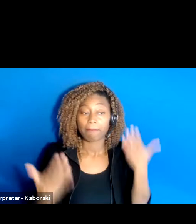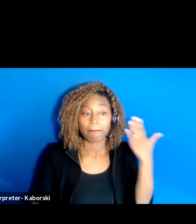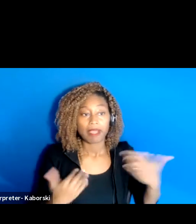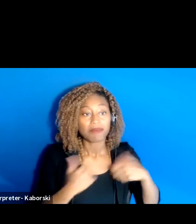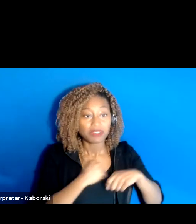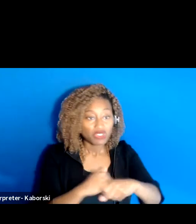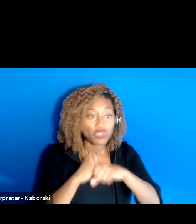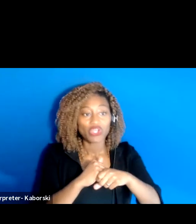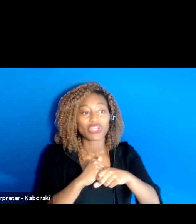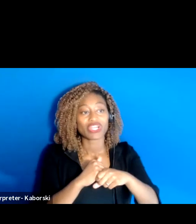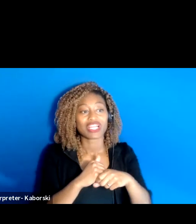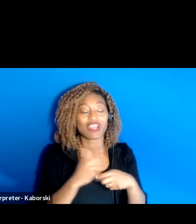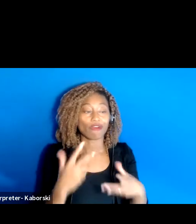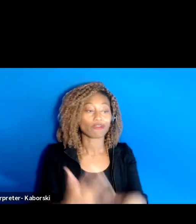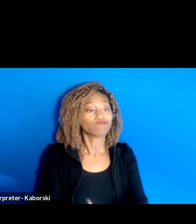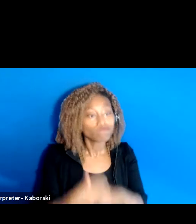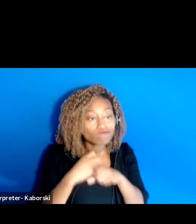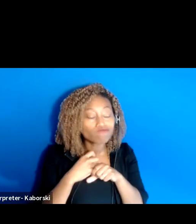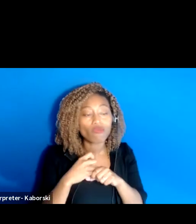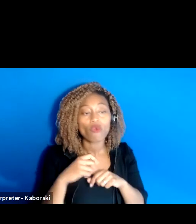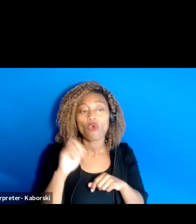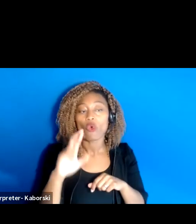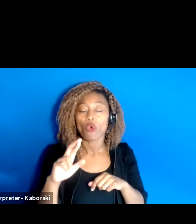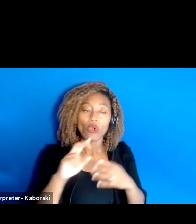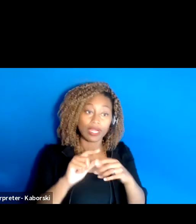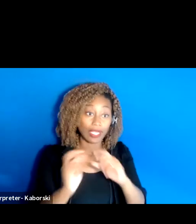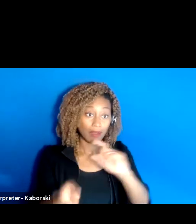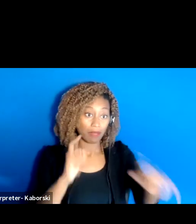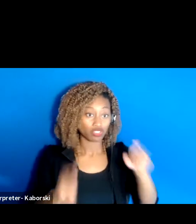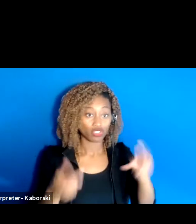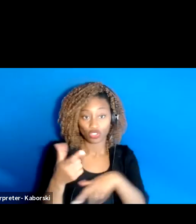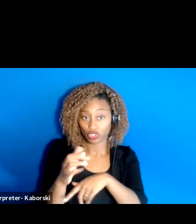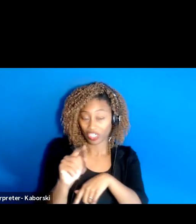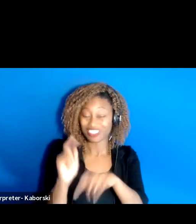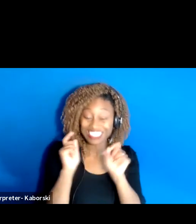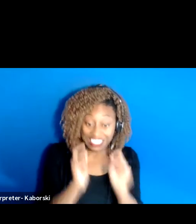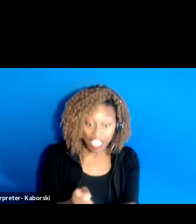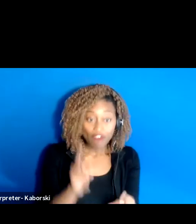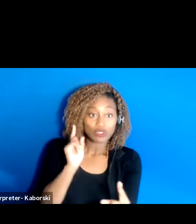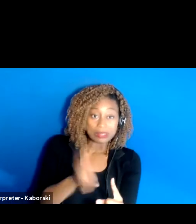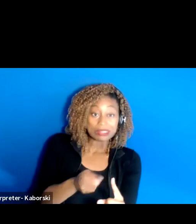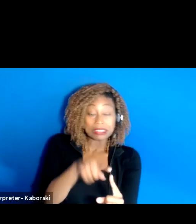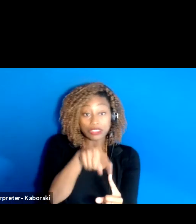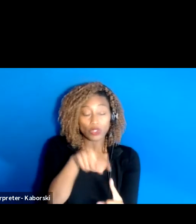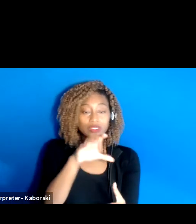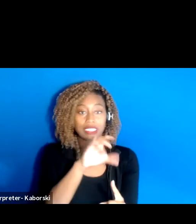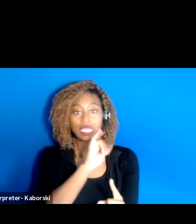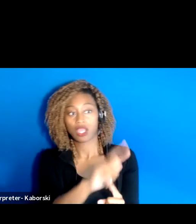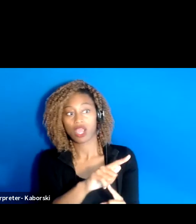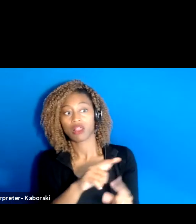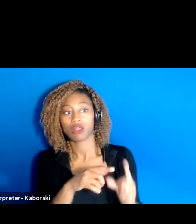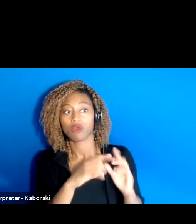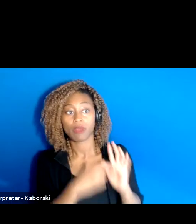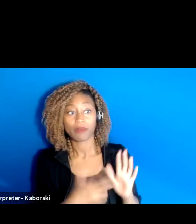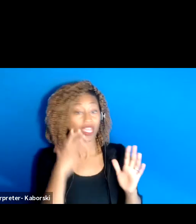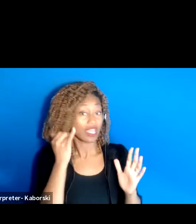and administering grants to be awarded to Centers for Independent Living. And that can be in a relationship such as a